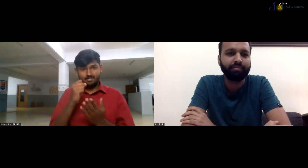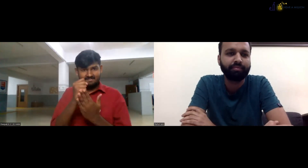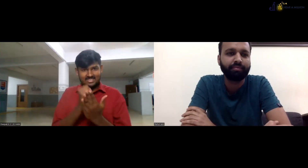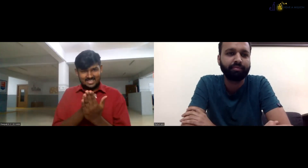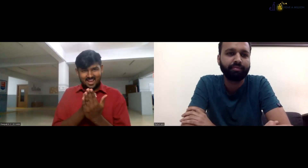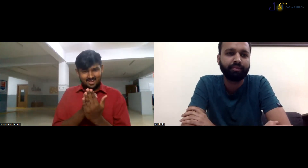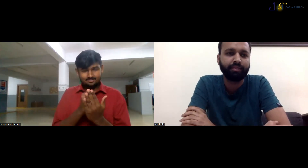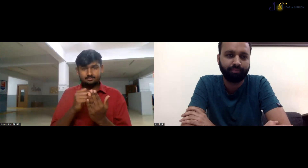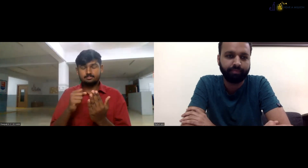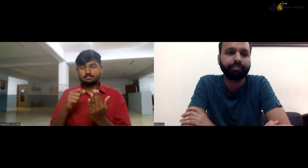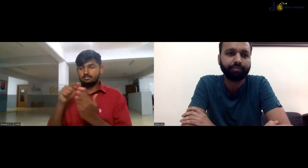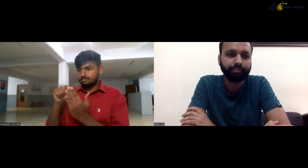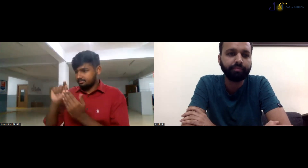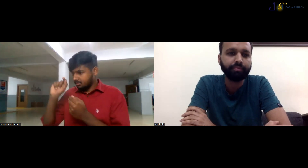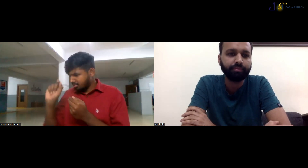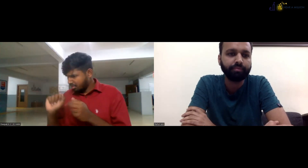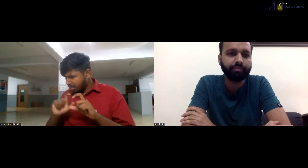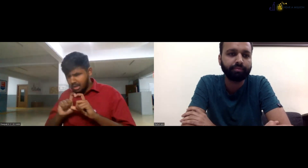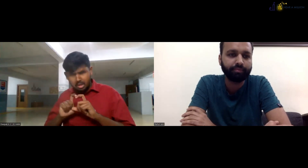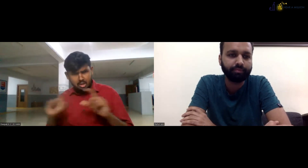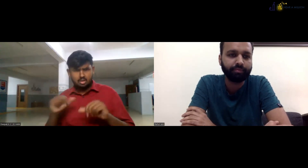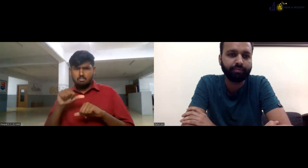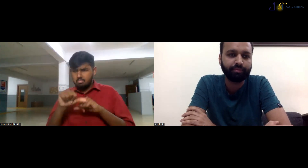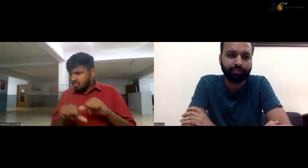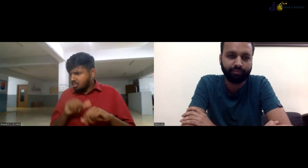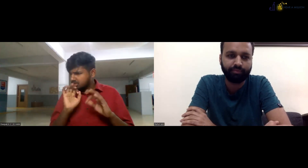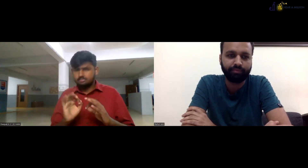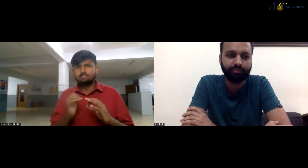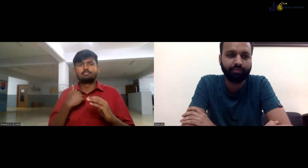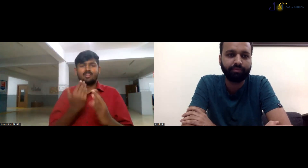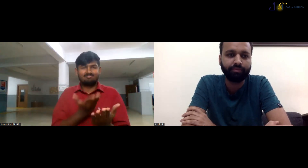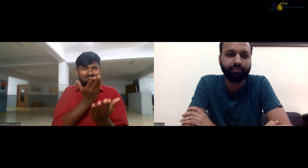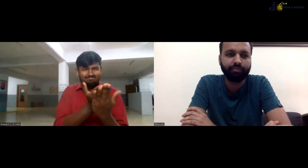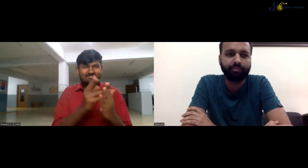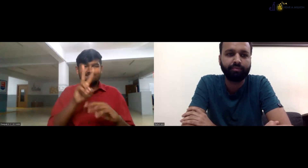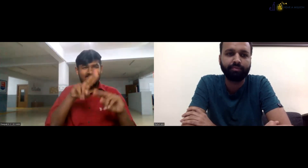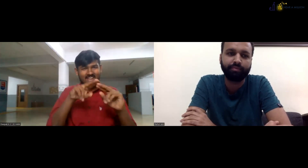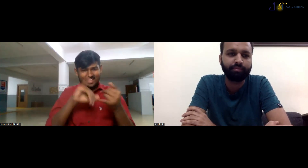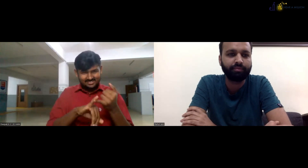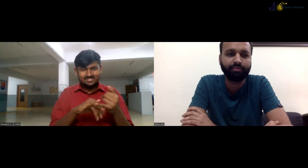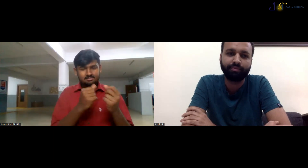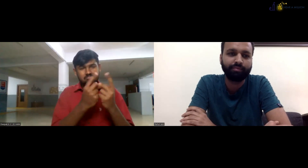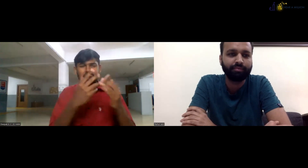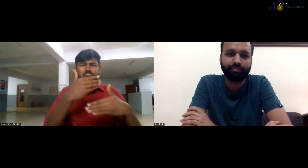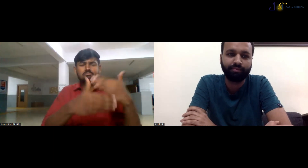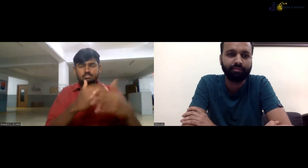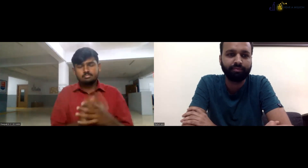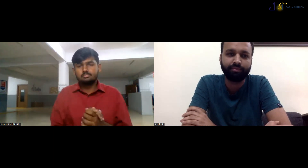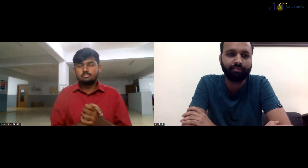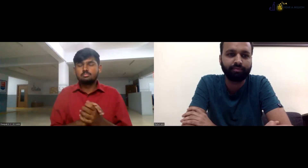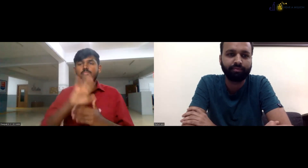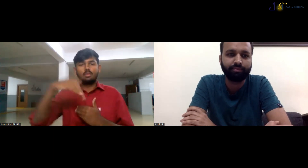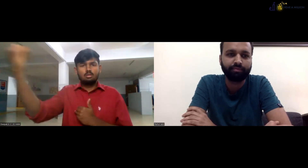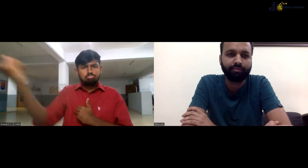visa. All right, great, perfect. So because of the visa, if all the requirements are clear, if we go to